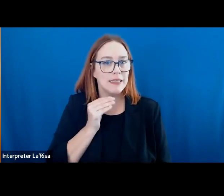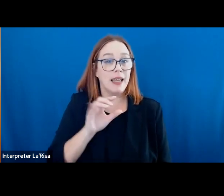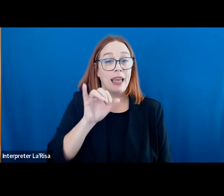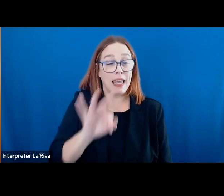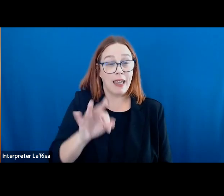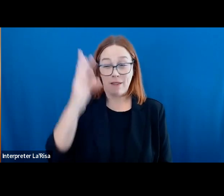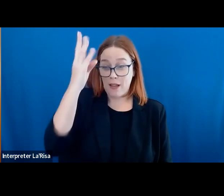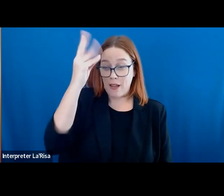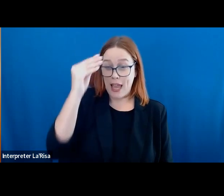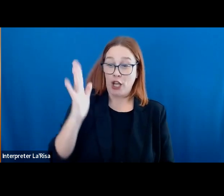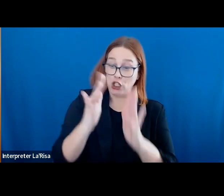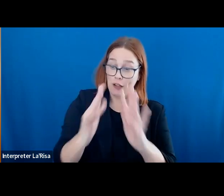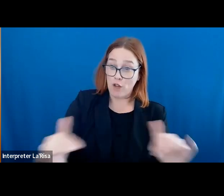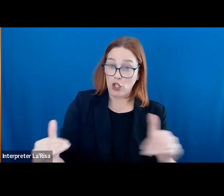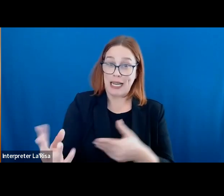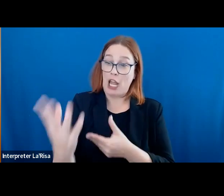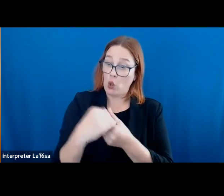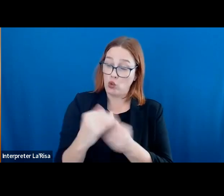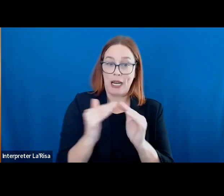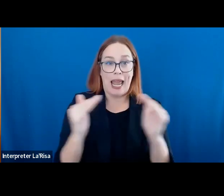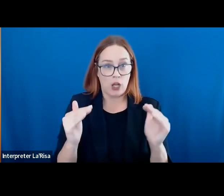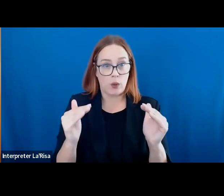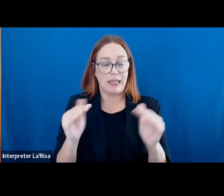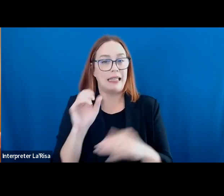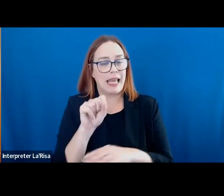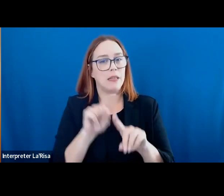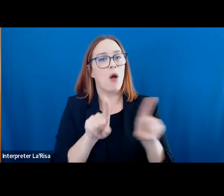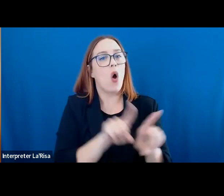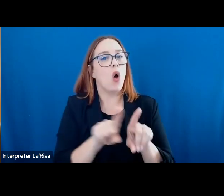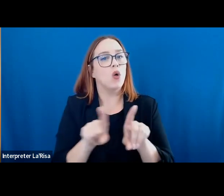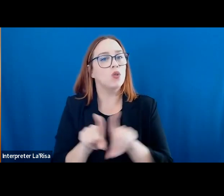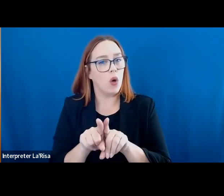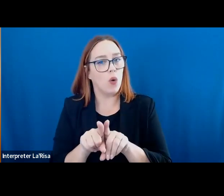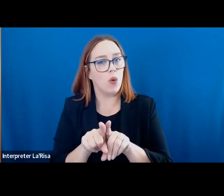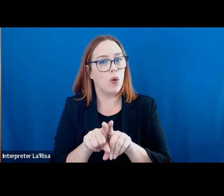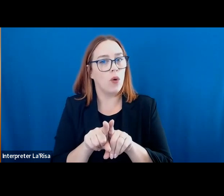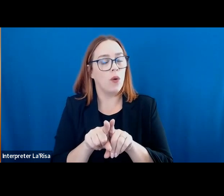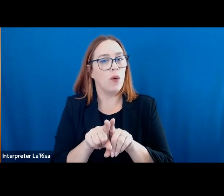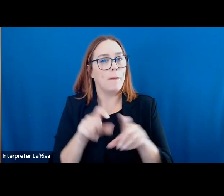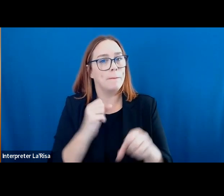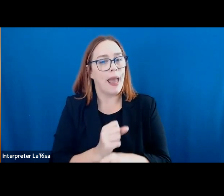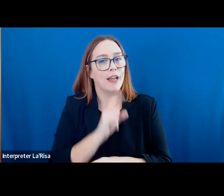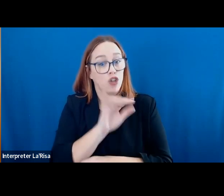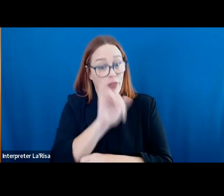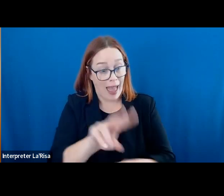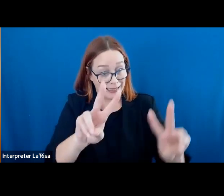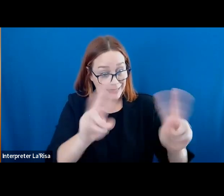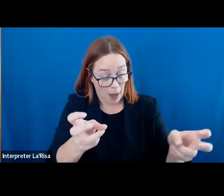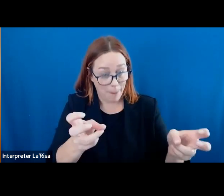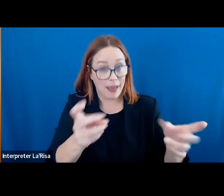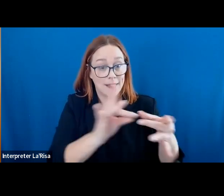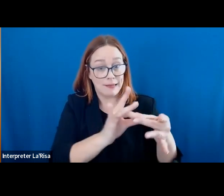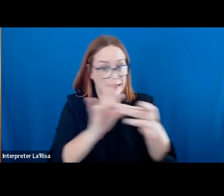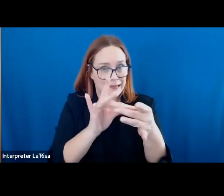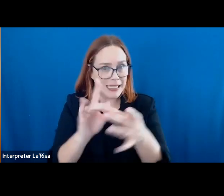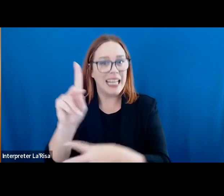but also bringing diversity, equity, inclusion into the disability talk, because we